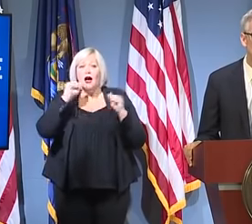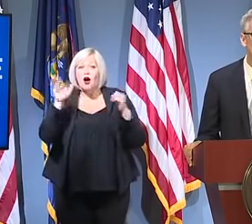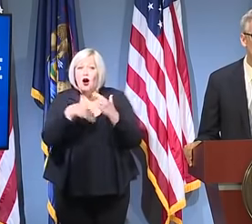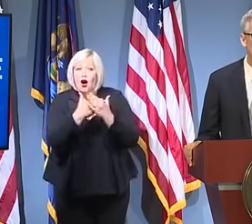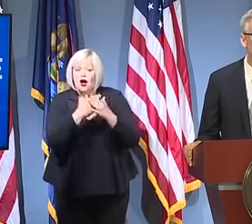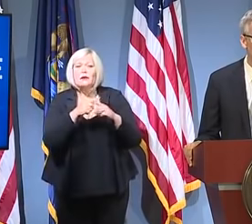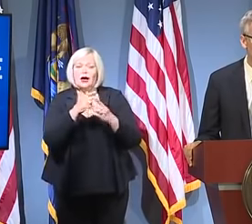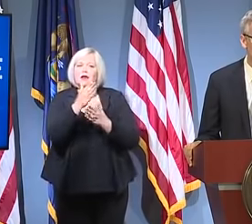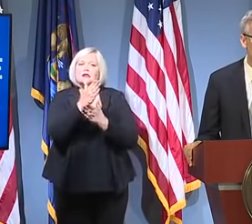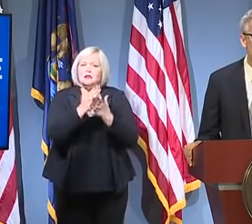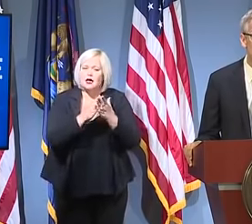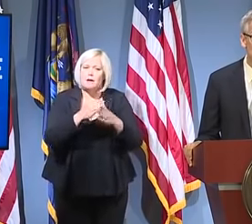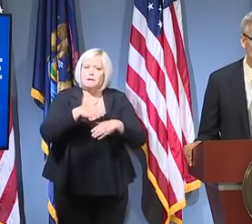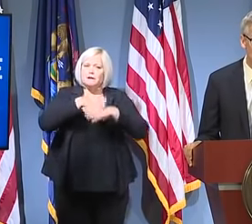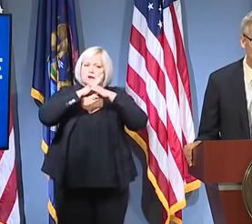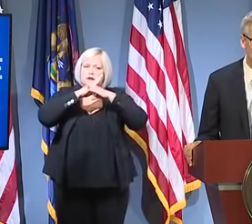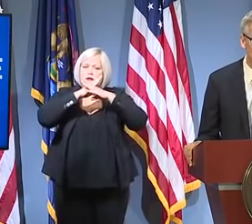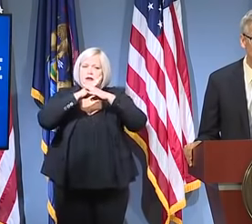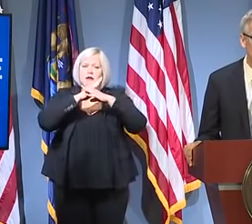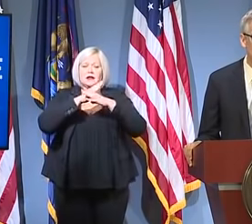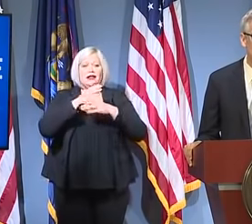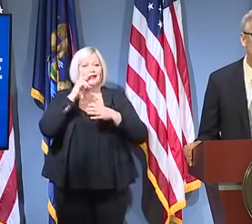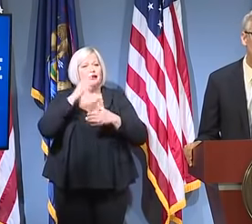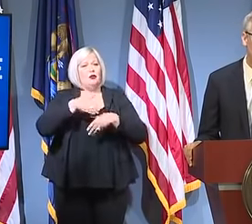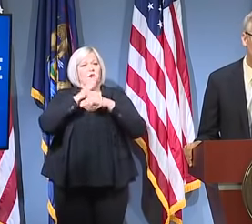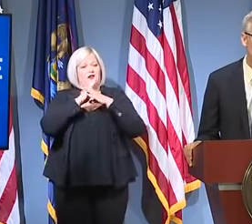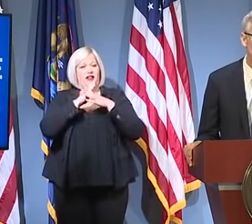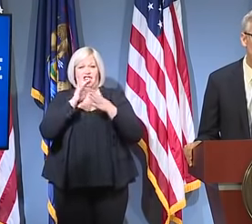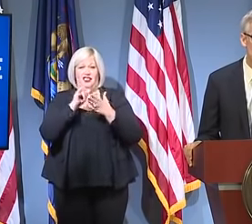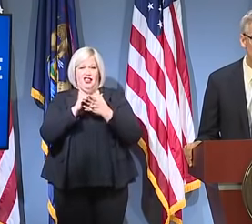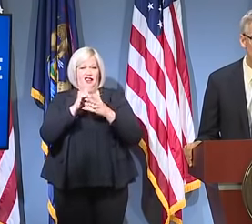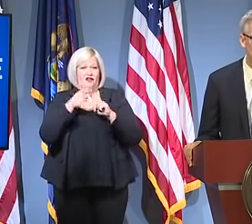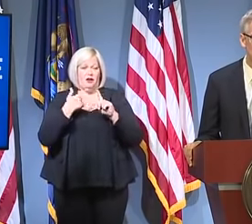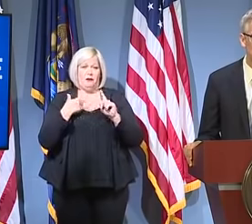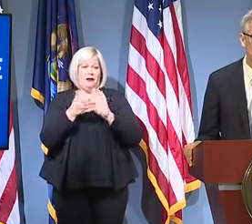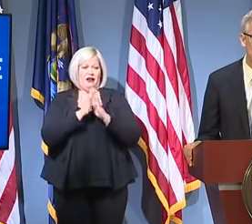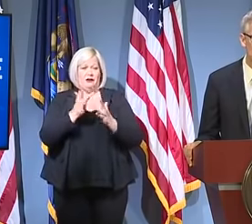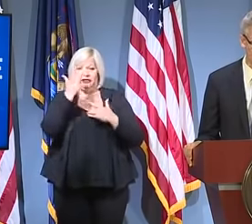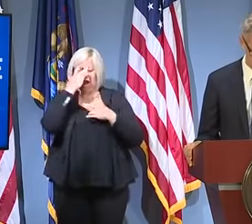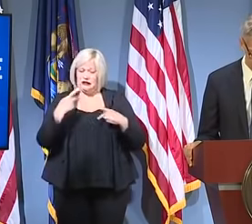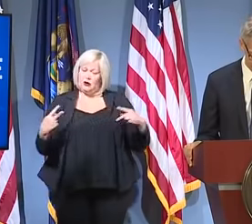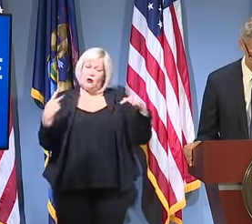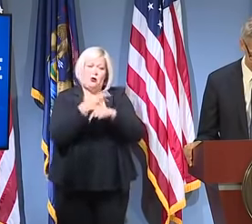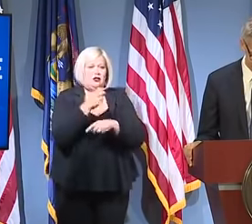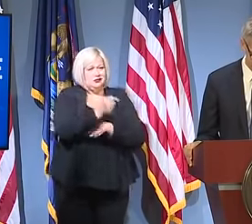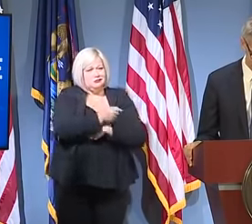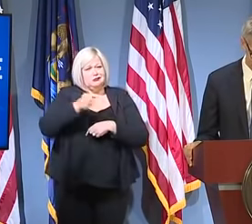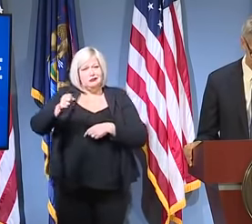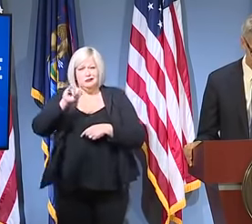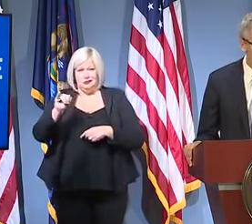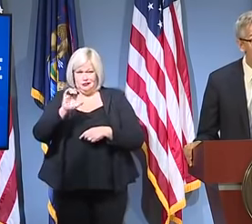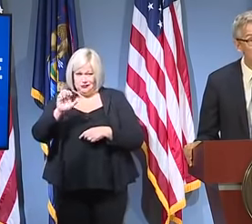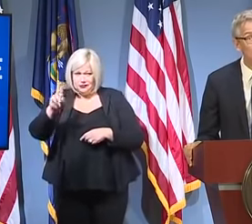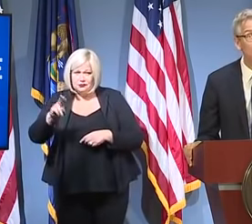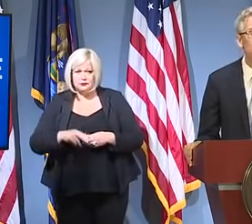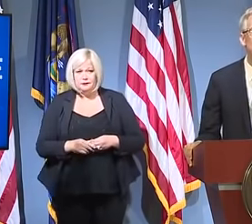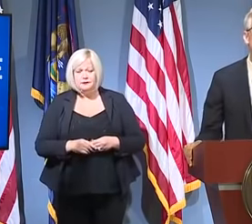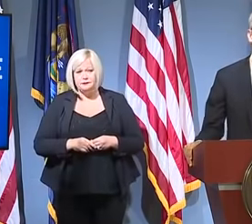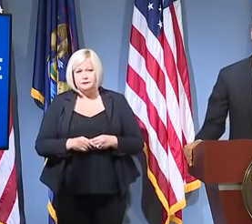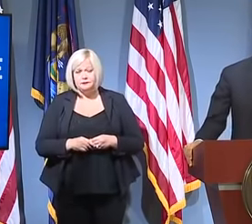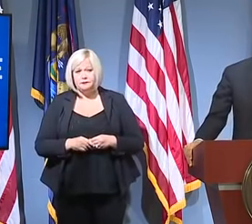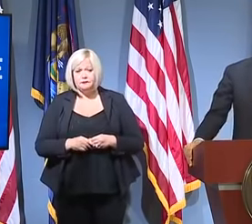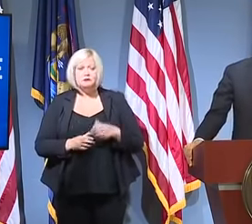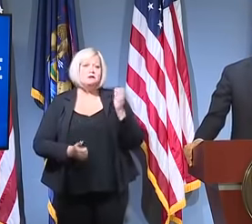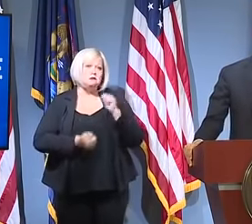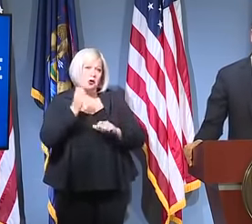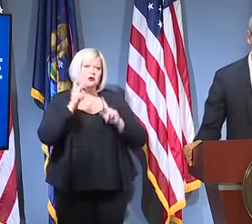difference between getting COVID asymptomatically and getting COVID and ending up in the ICU. Most Michiganders have